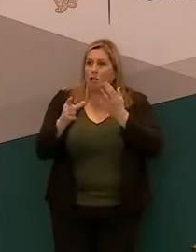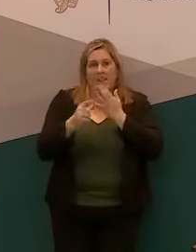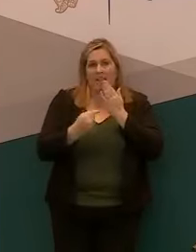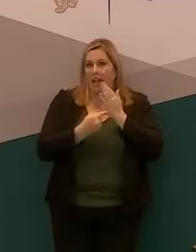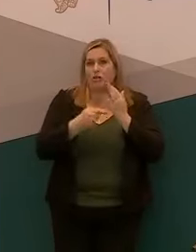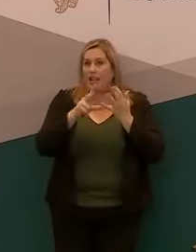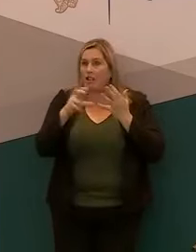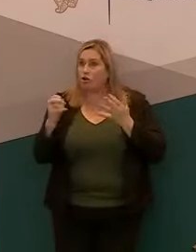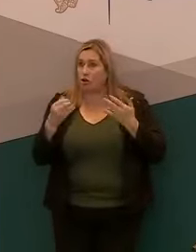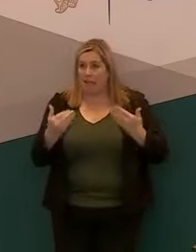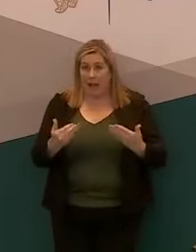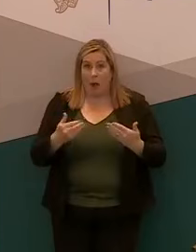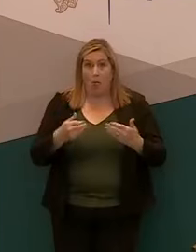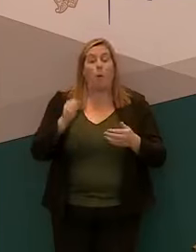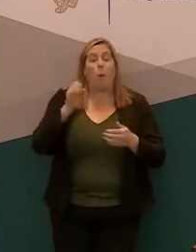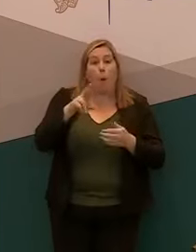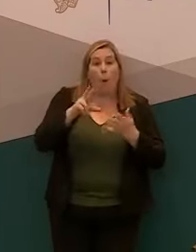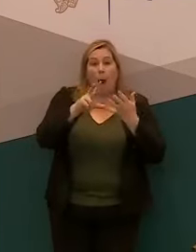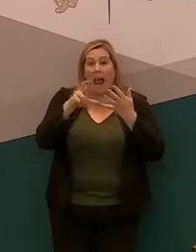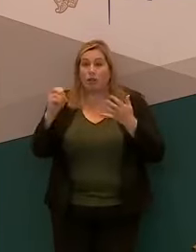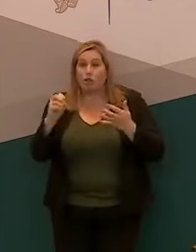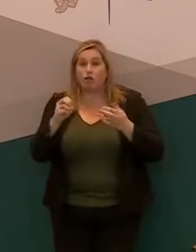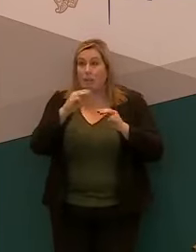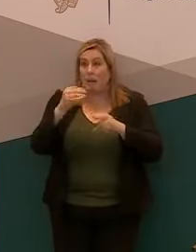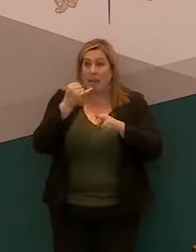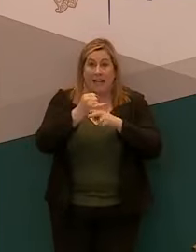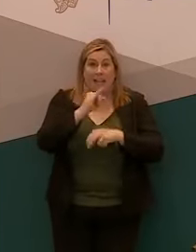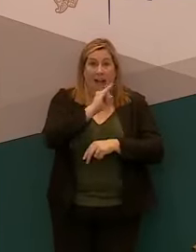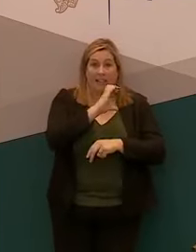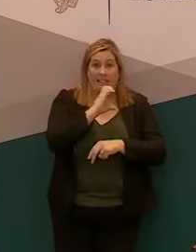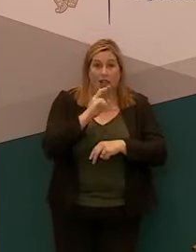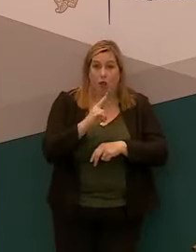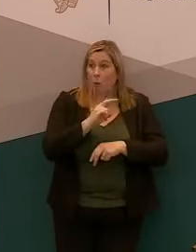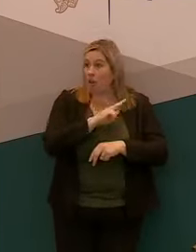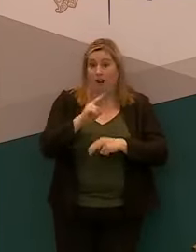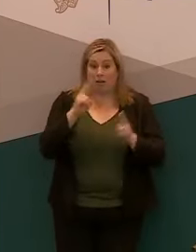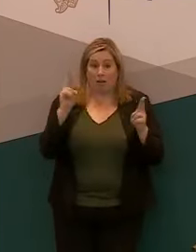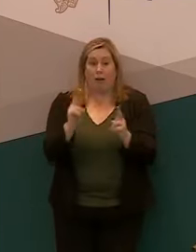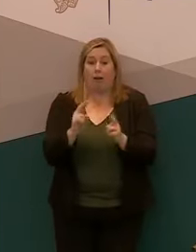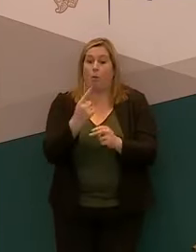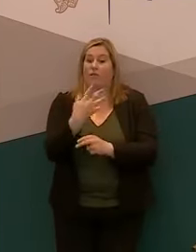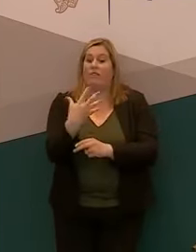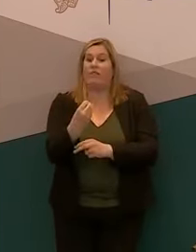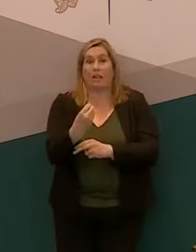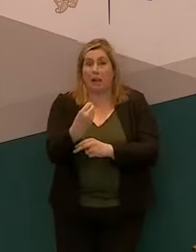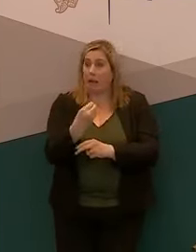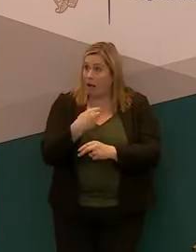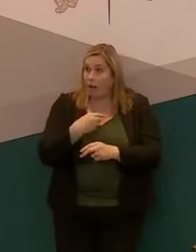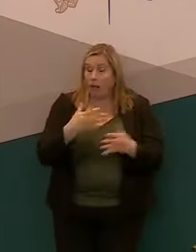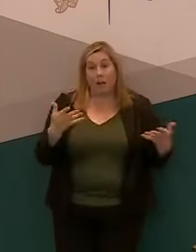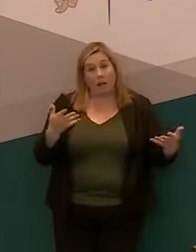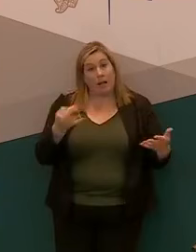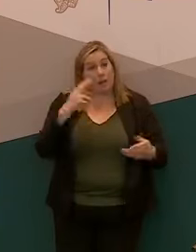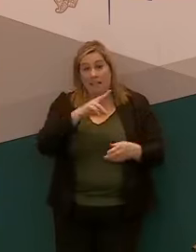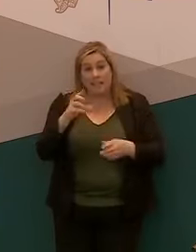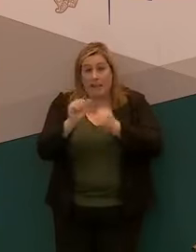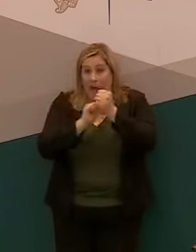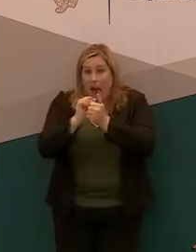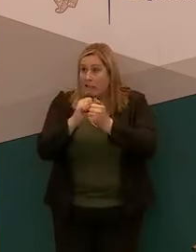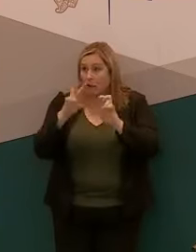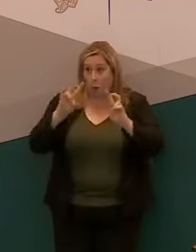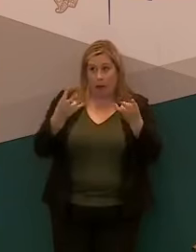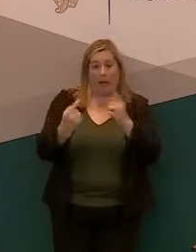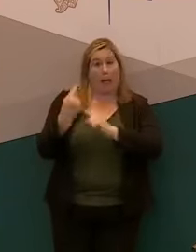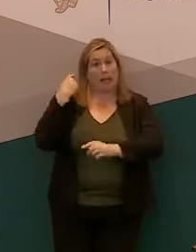would be reporting to you that 800 people are in intensive care, not 150. We'd be reporting to you that in a week's